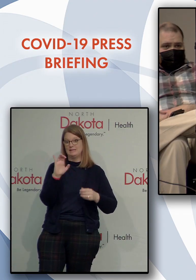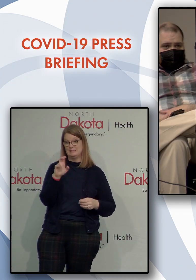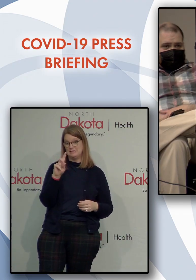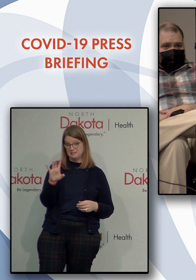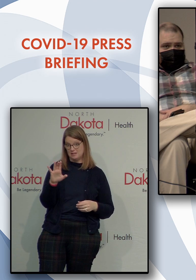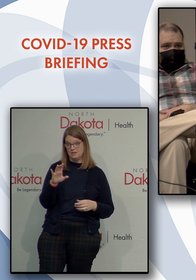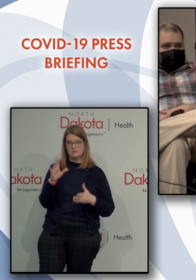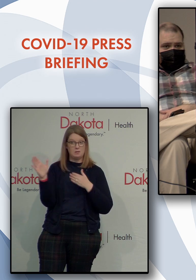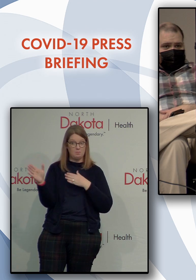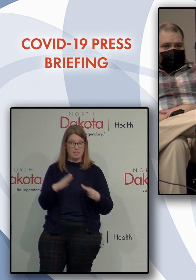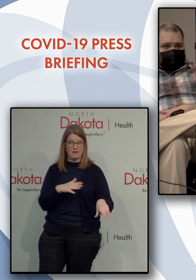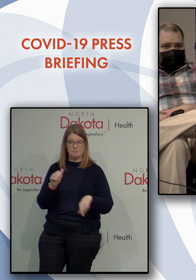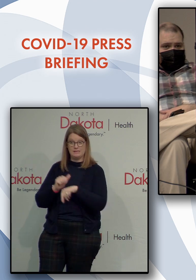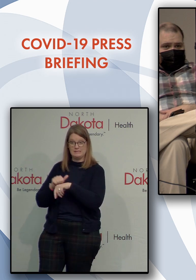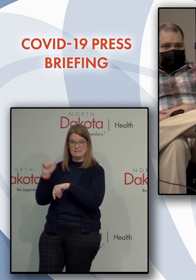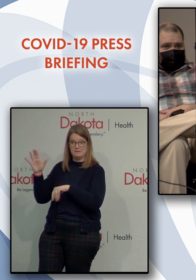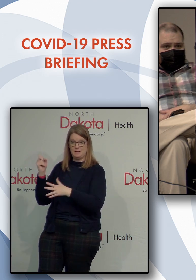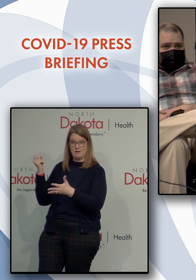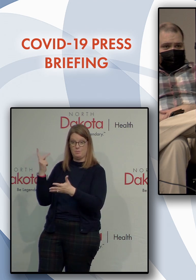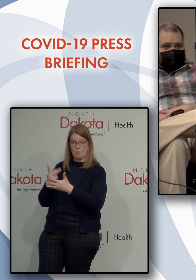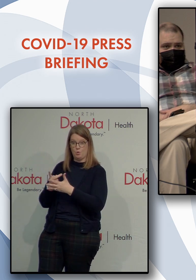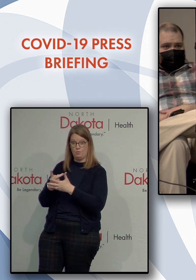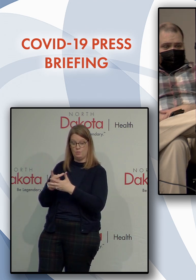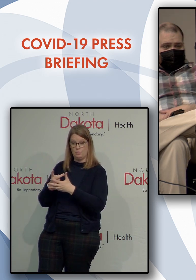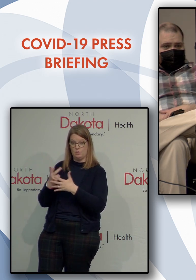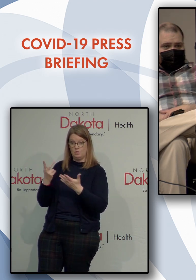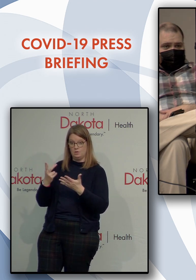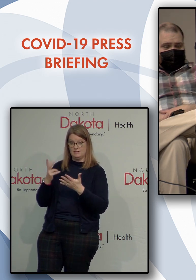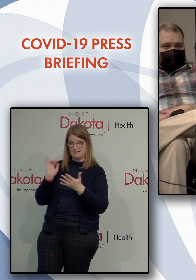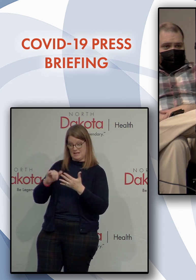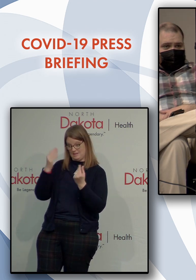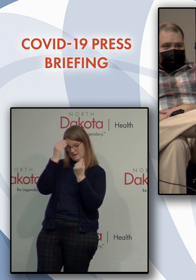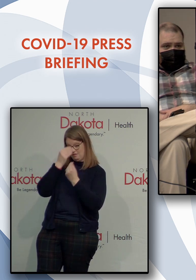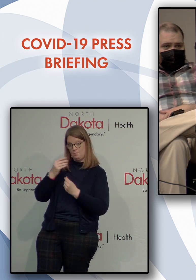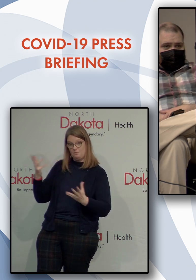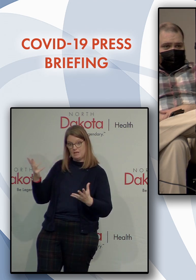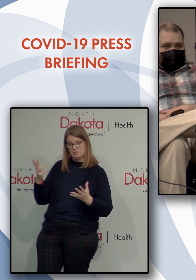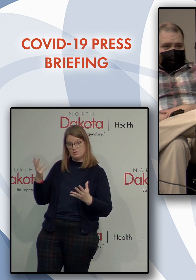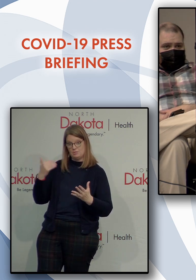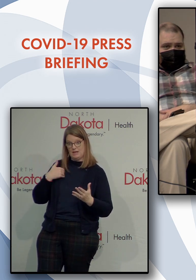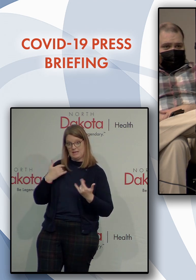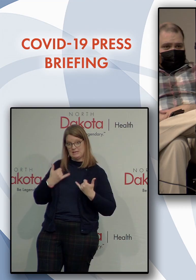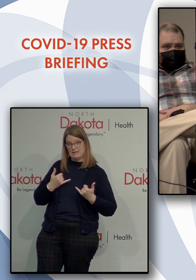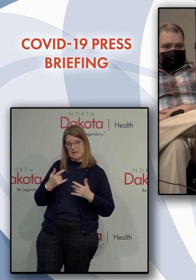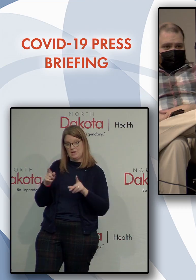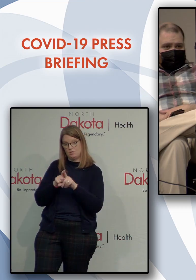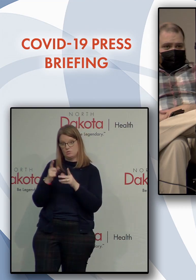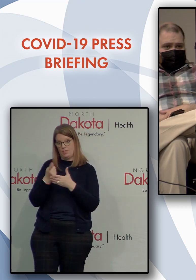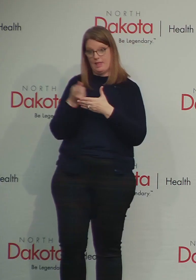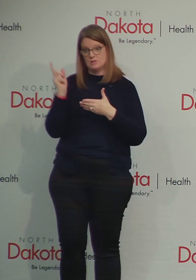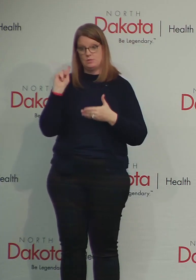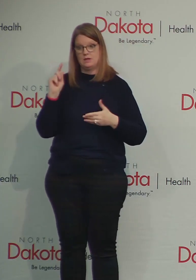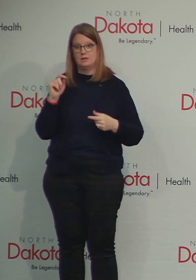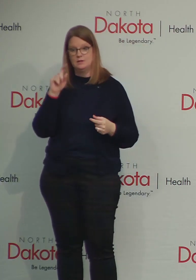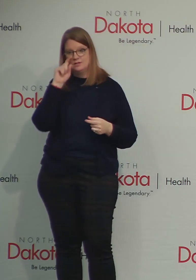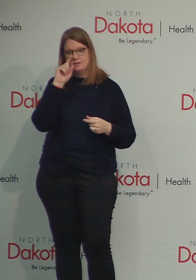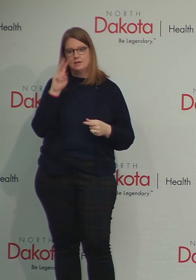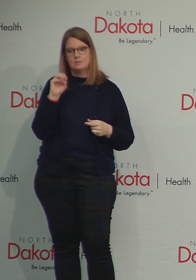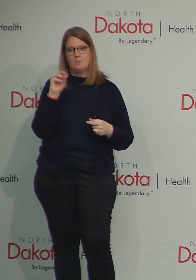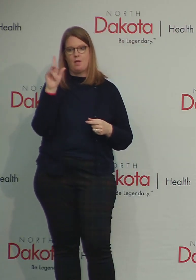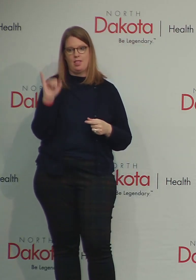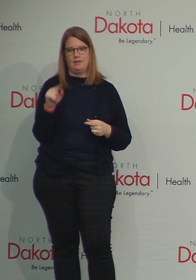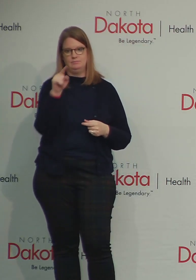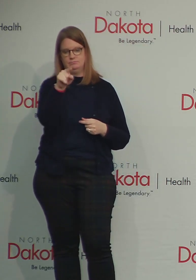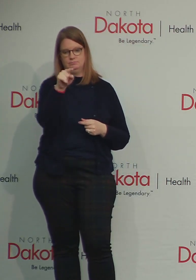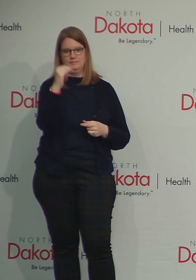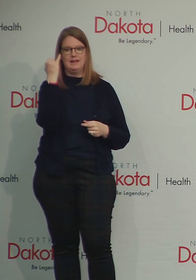been submitted and approved? And if so, is that the information that we've been getting today as well as last week? Since we have Molly here, I'll let